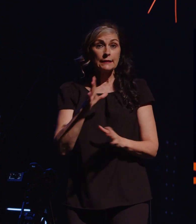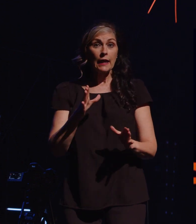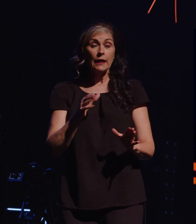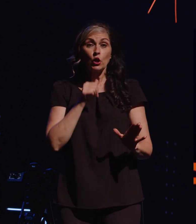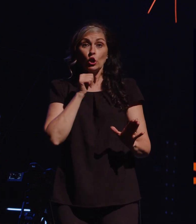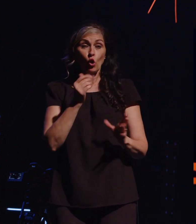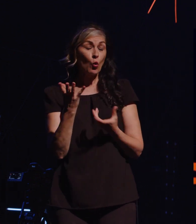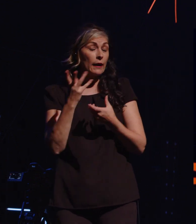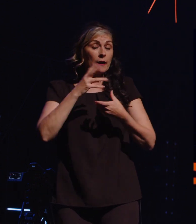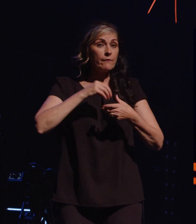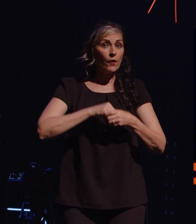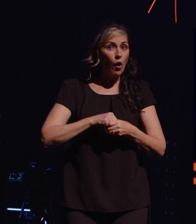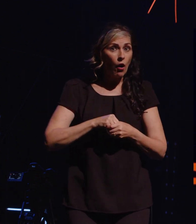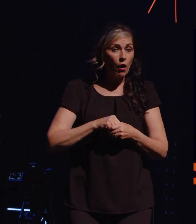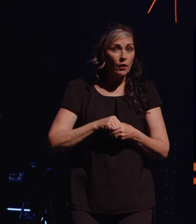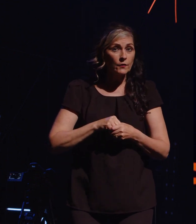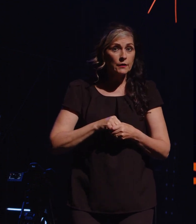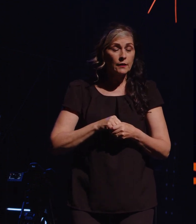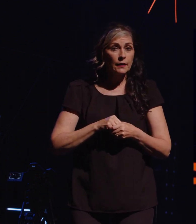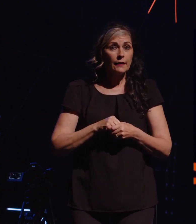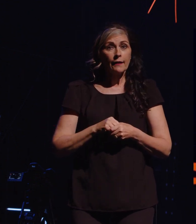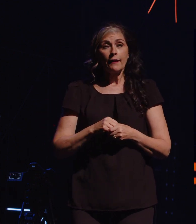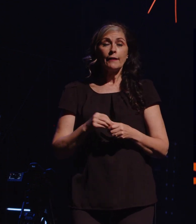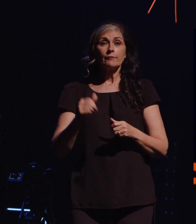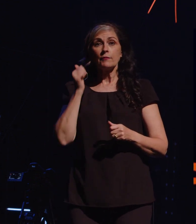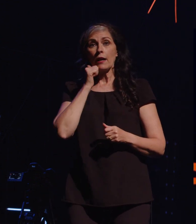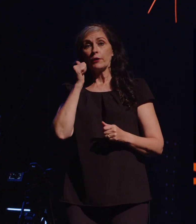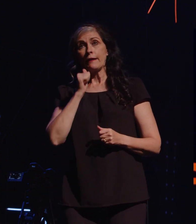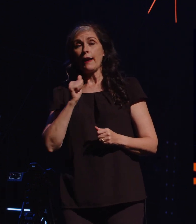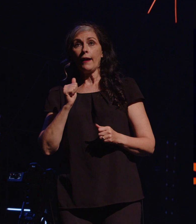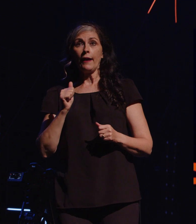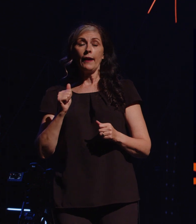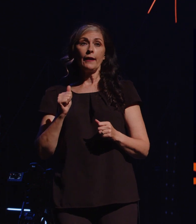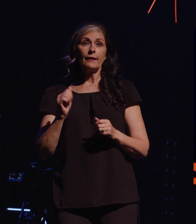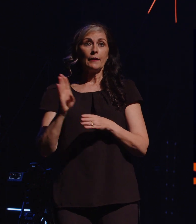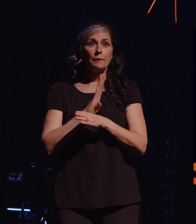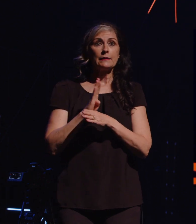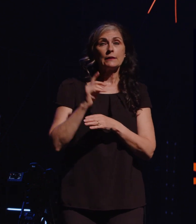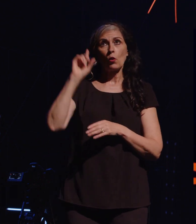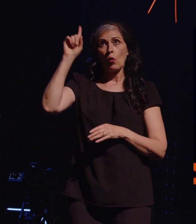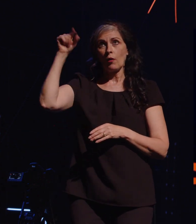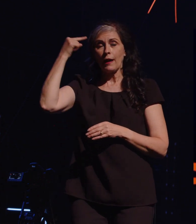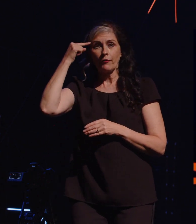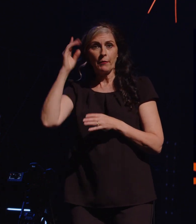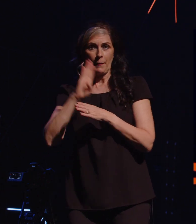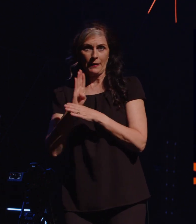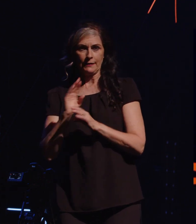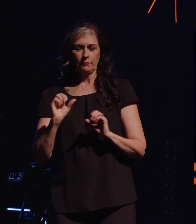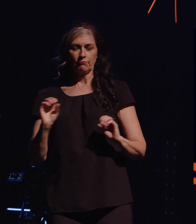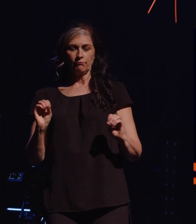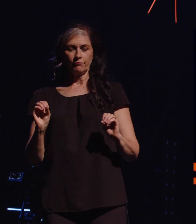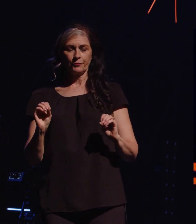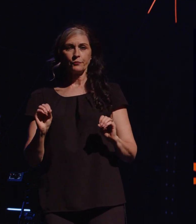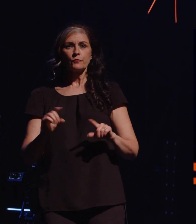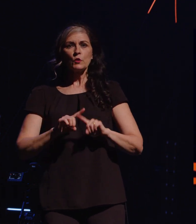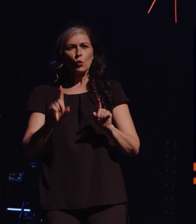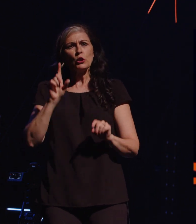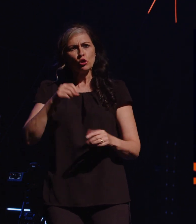get involved in civilian affairs or government affairs. I'm not saying that. I think that we should have a voice